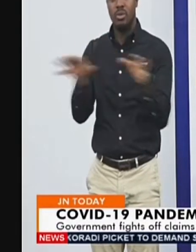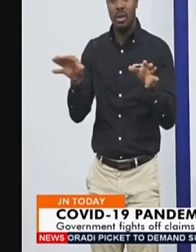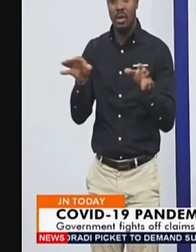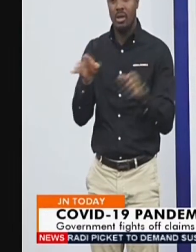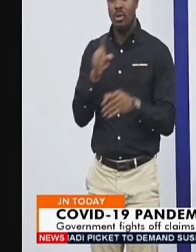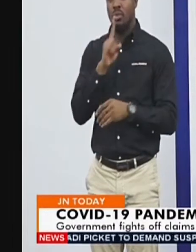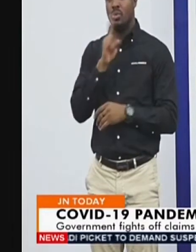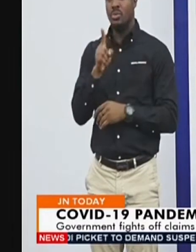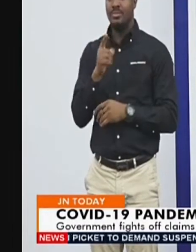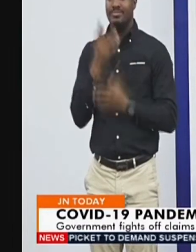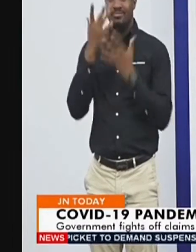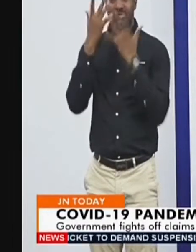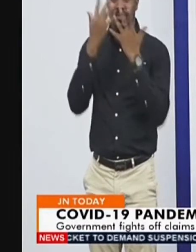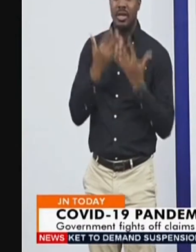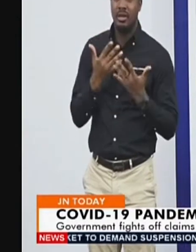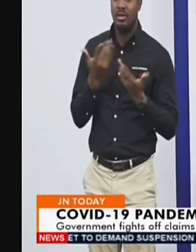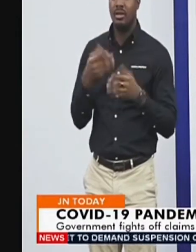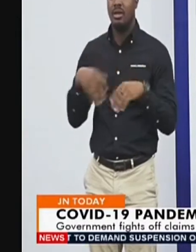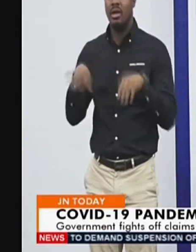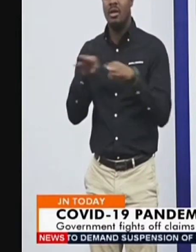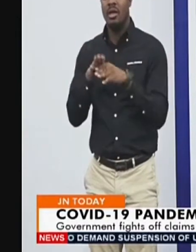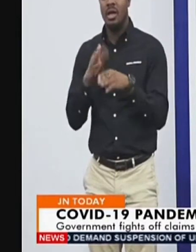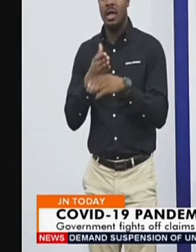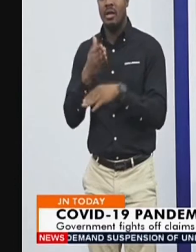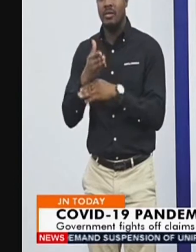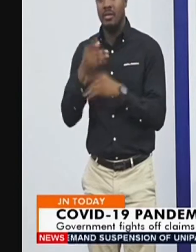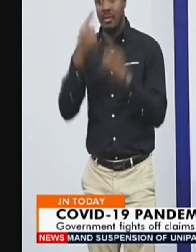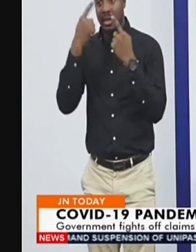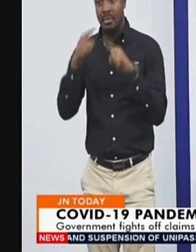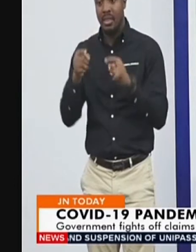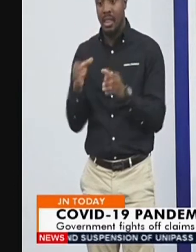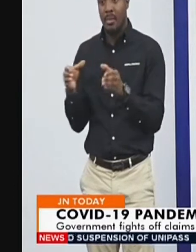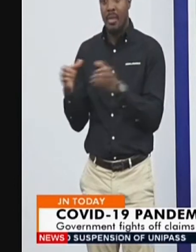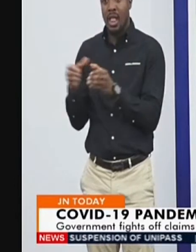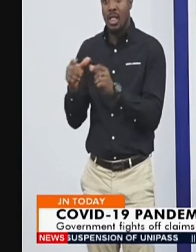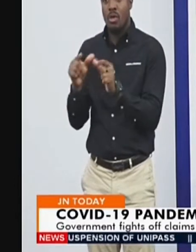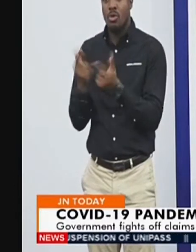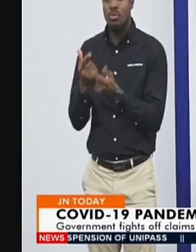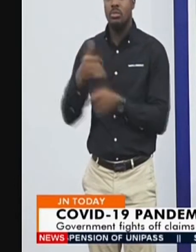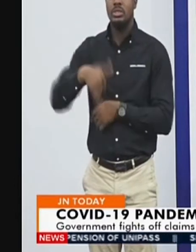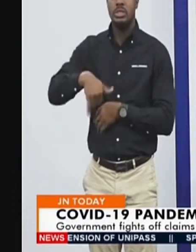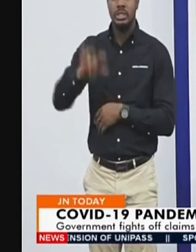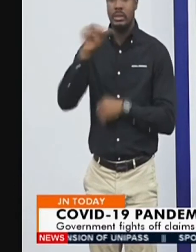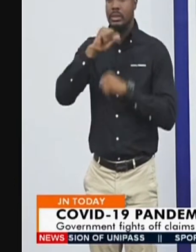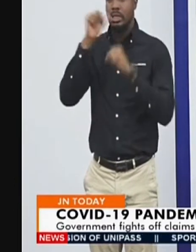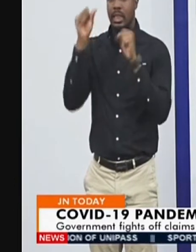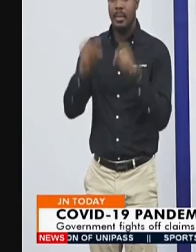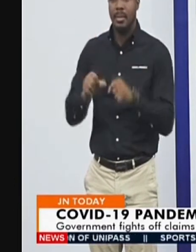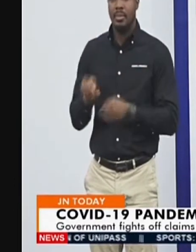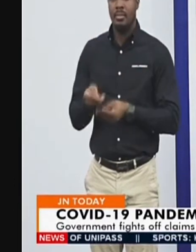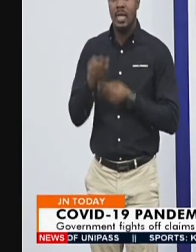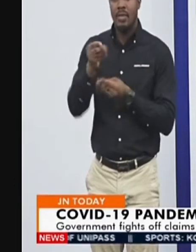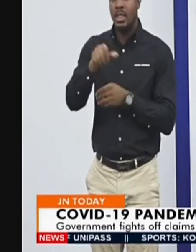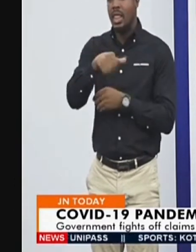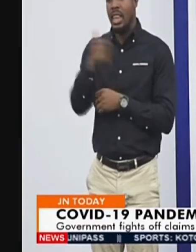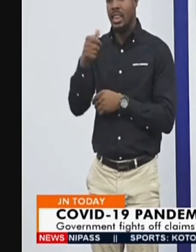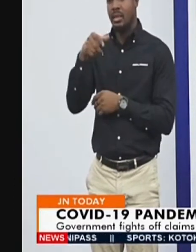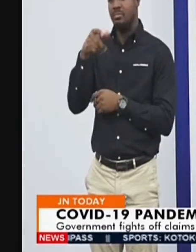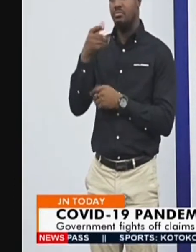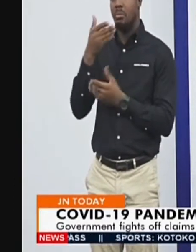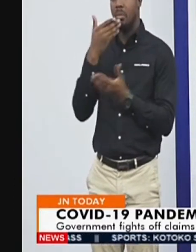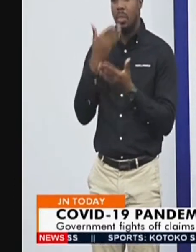is pathetic that even upon hindsight, the minority is still unable to offer any